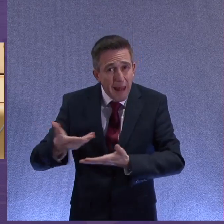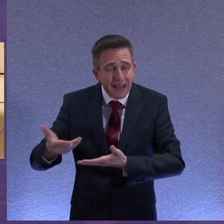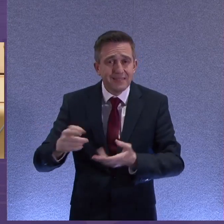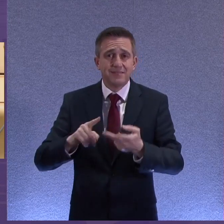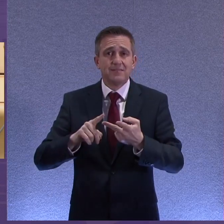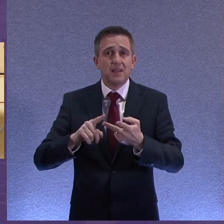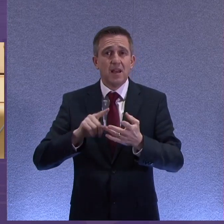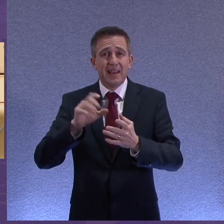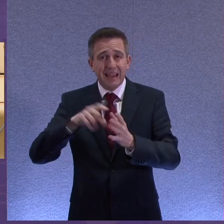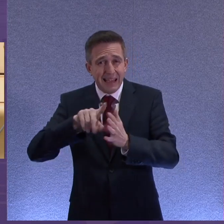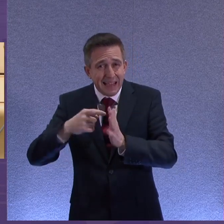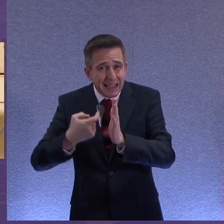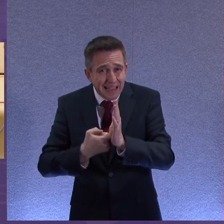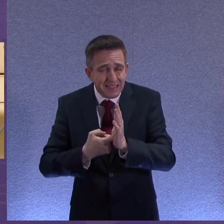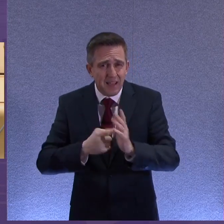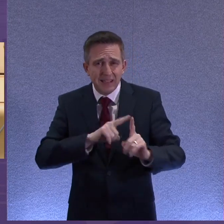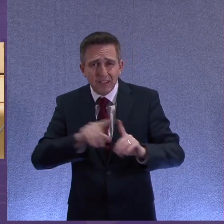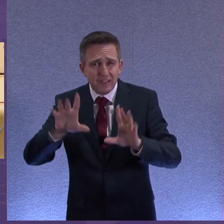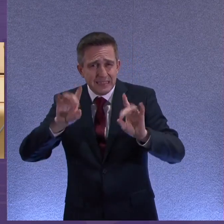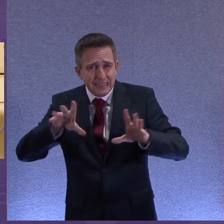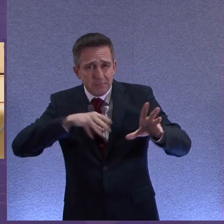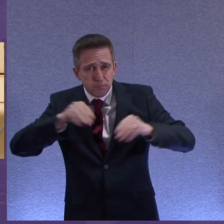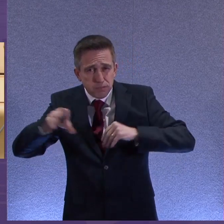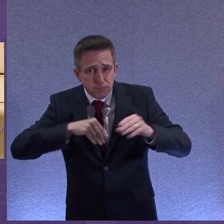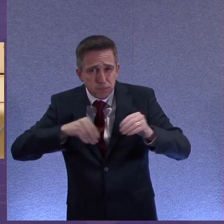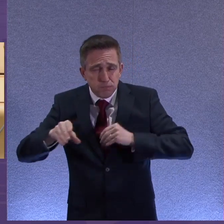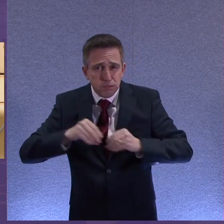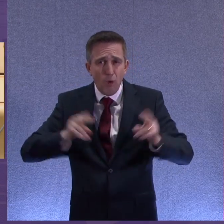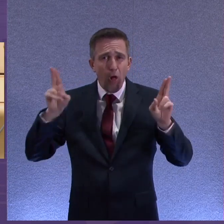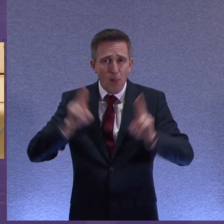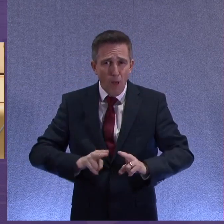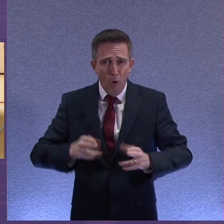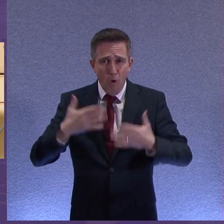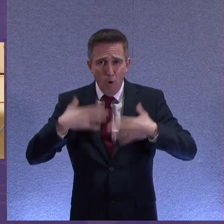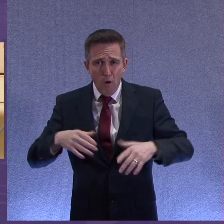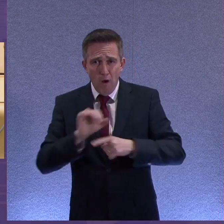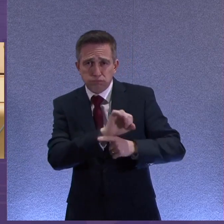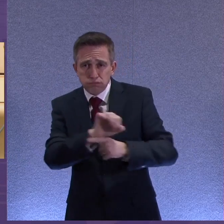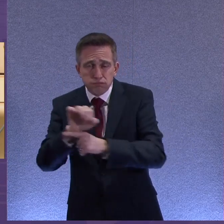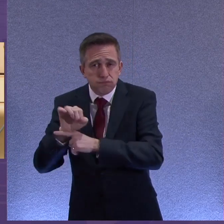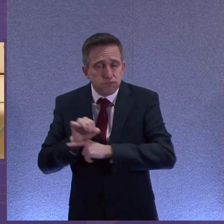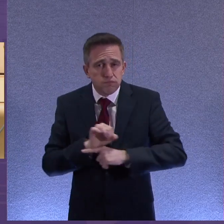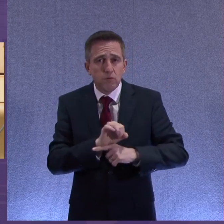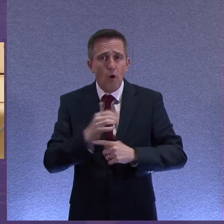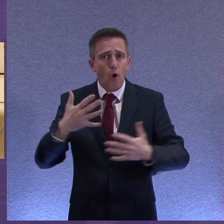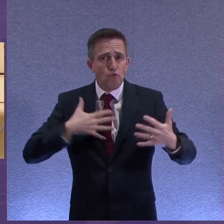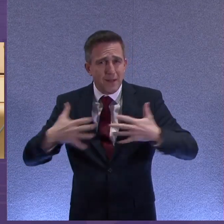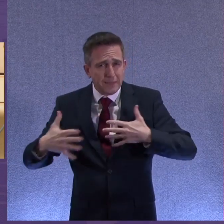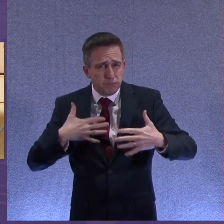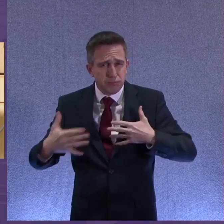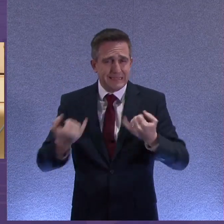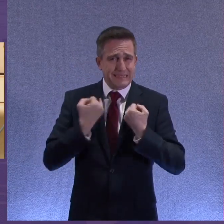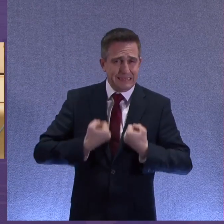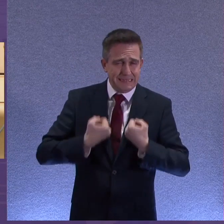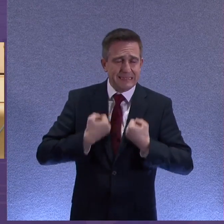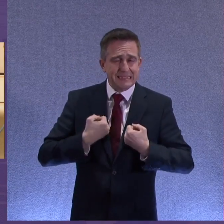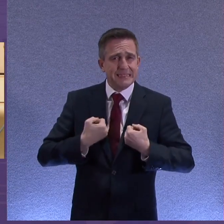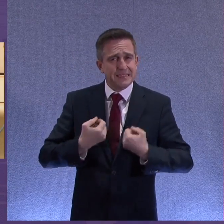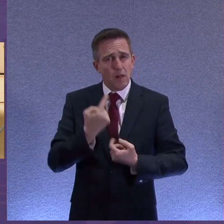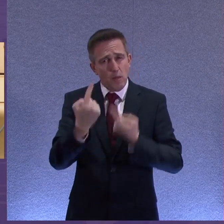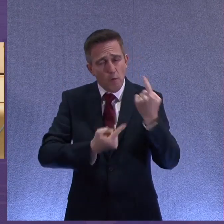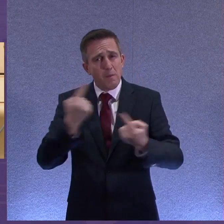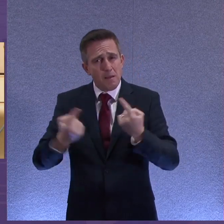cancers, have rare diseases, are on immunosuppression therapies, or have severe respiratory conditions. That